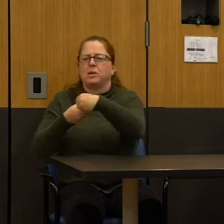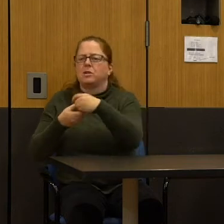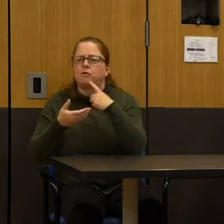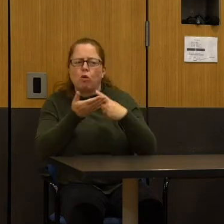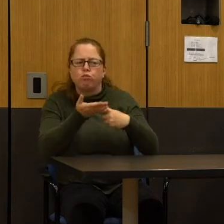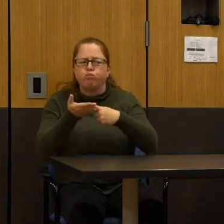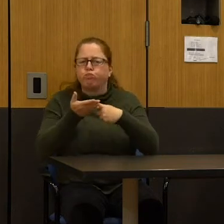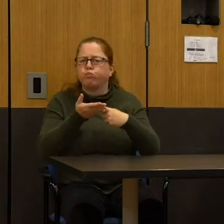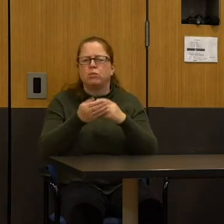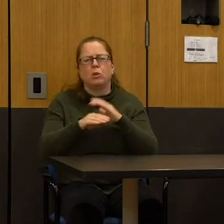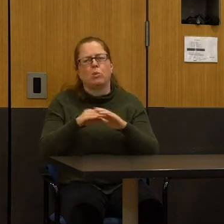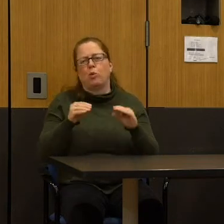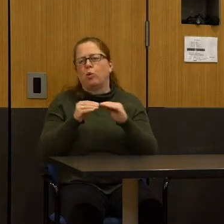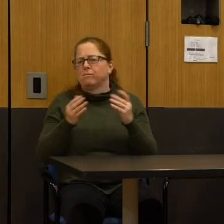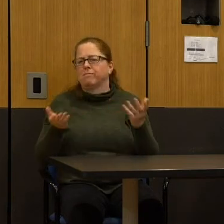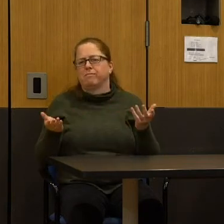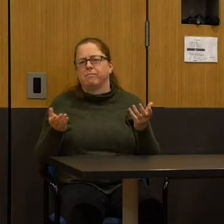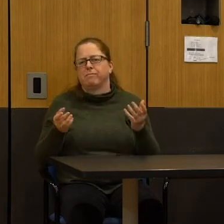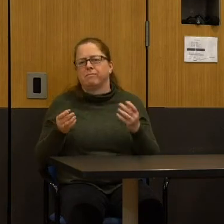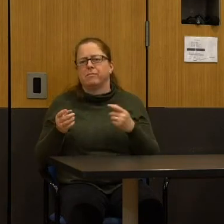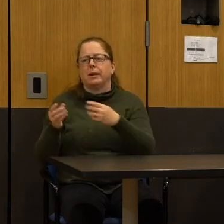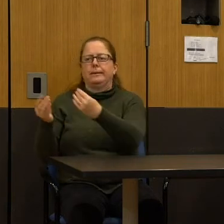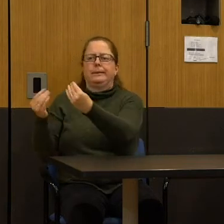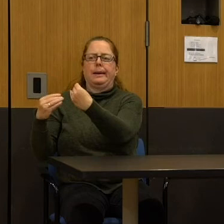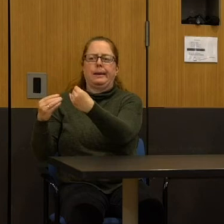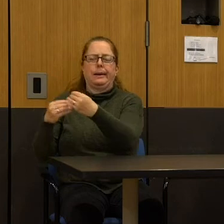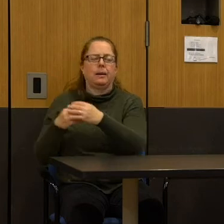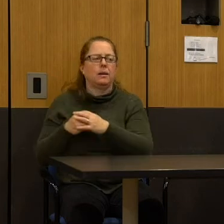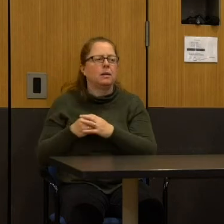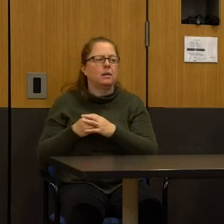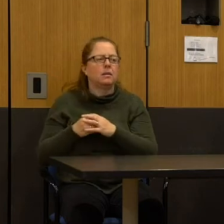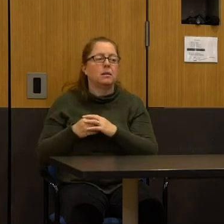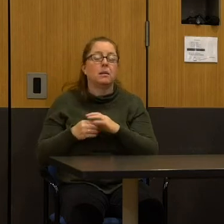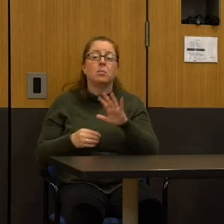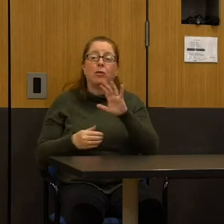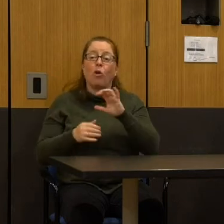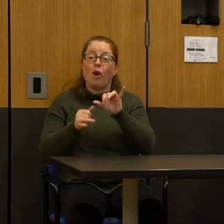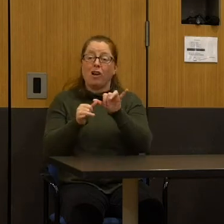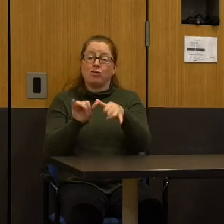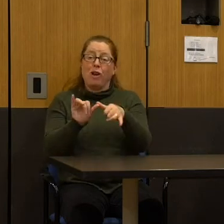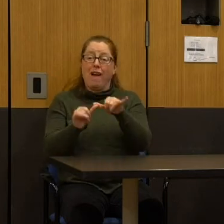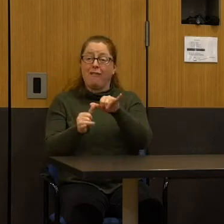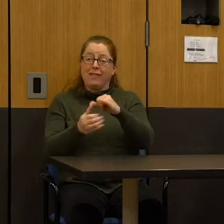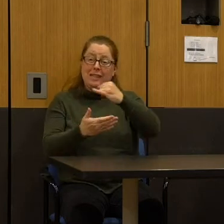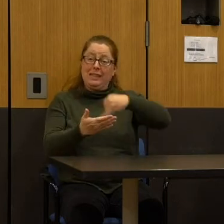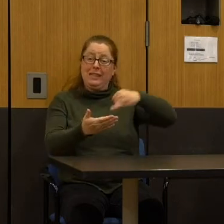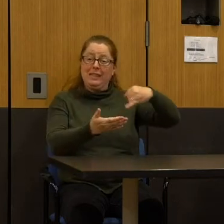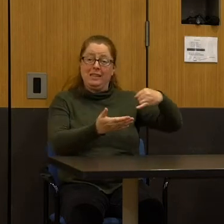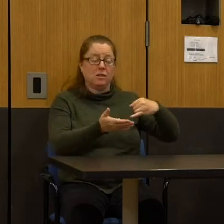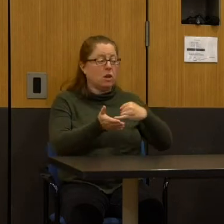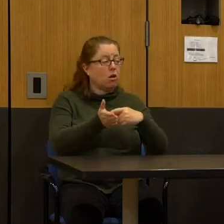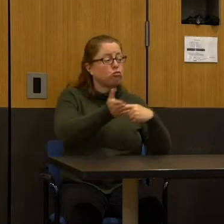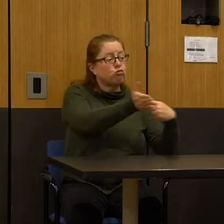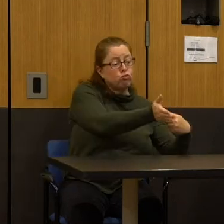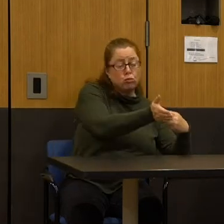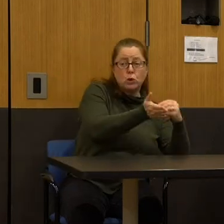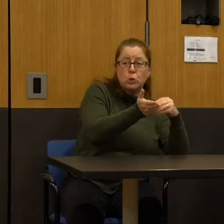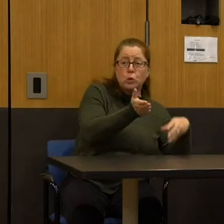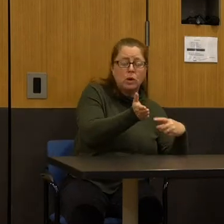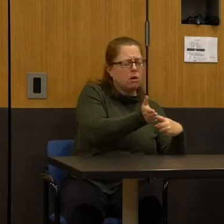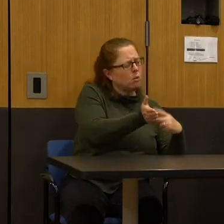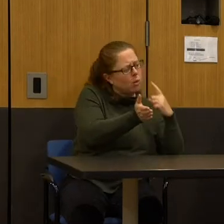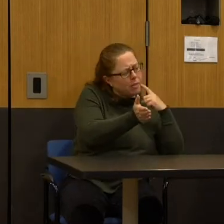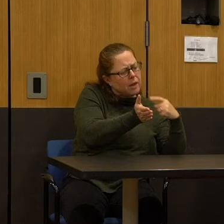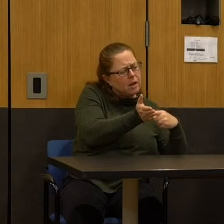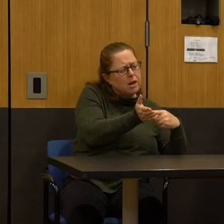any kind, because where in drafting you could ask a student about